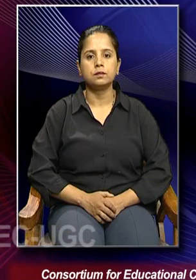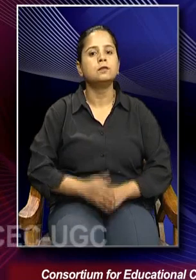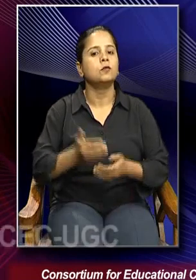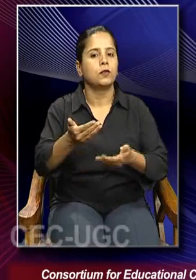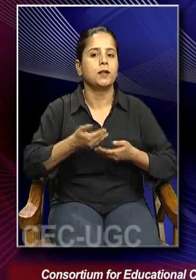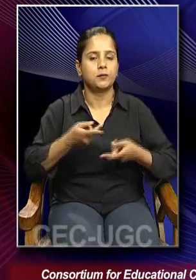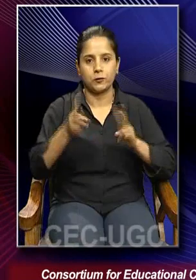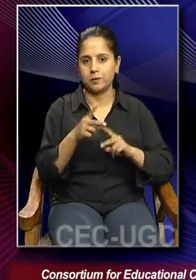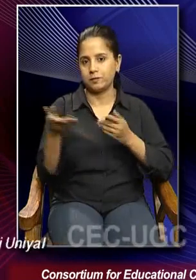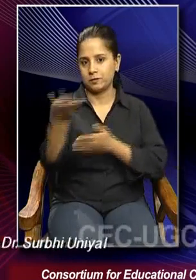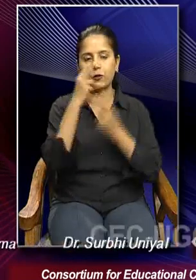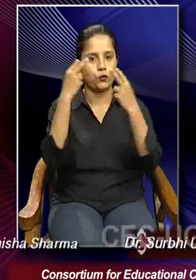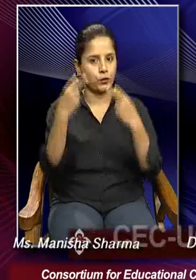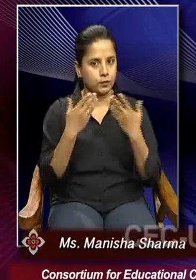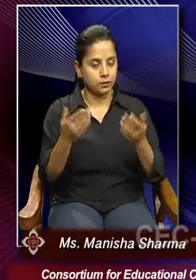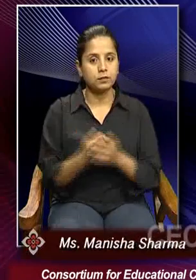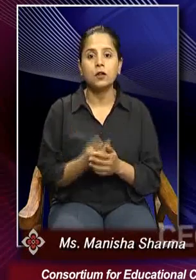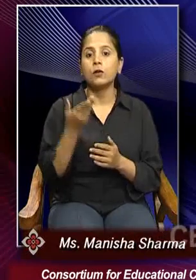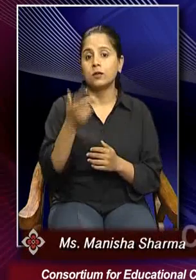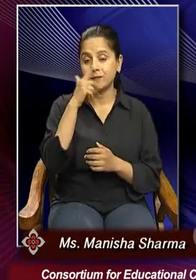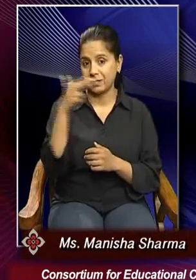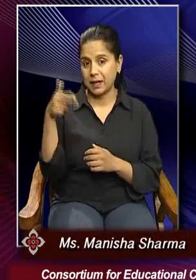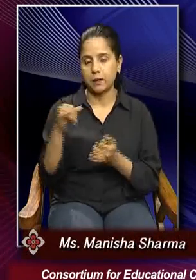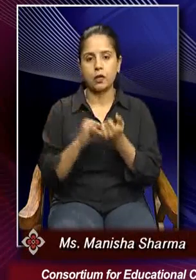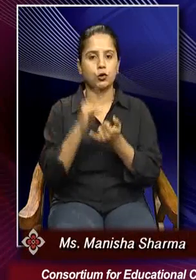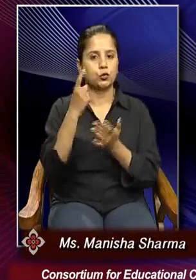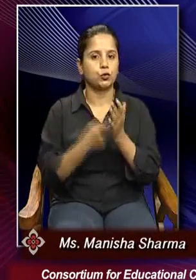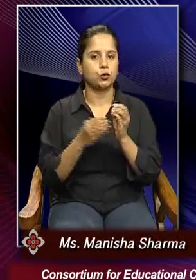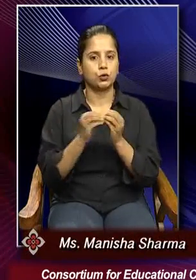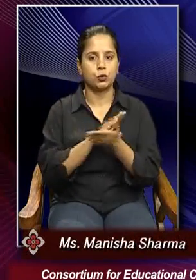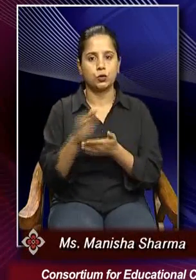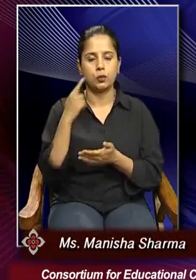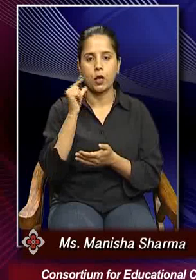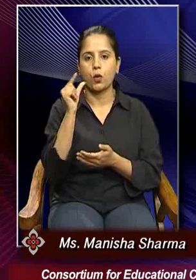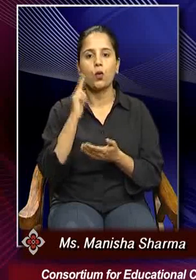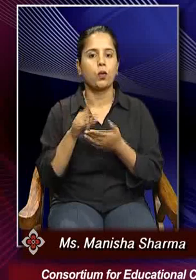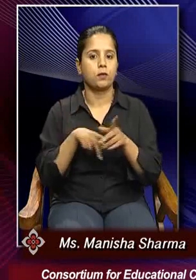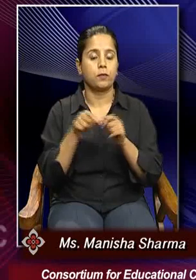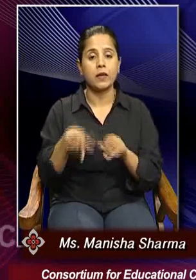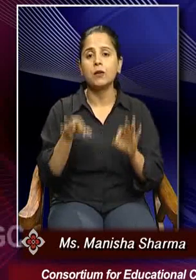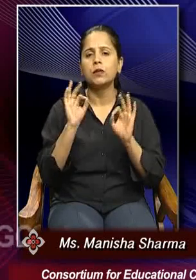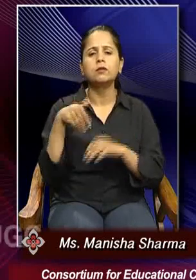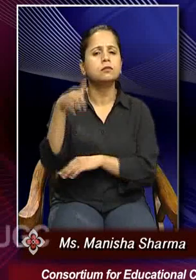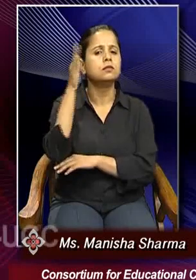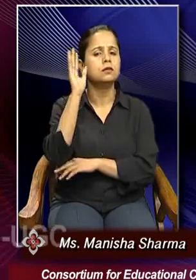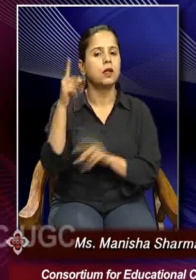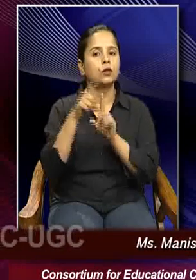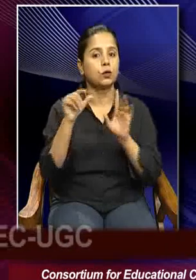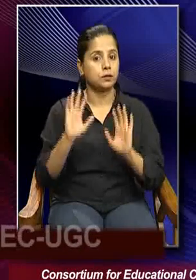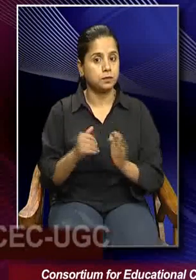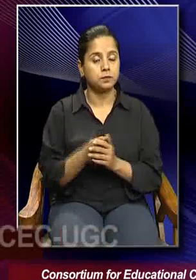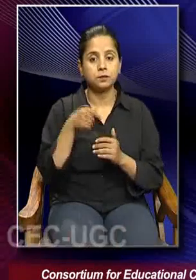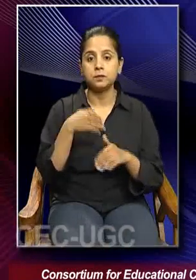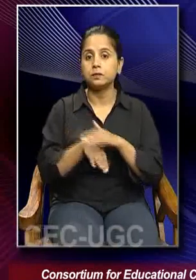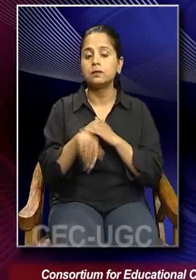Welcome back, viewers. You are with me, Surbhi Unyal, and we are doing a special lecture series under